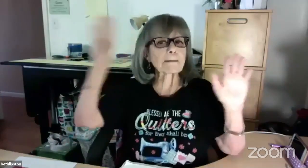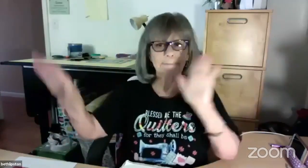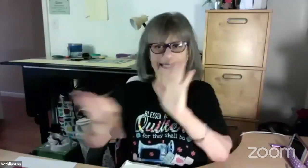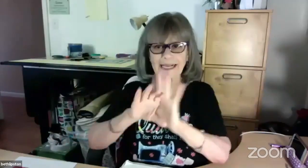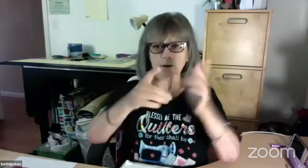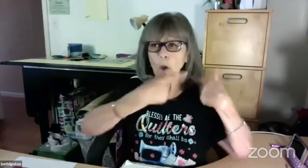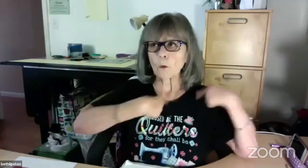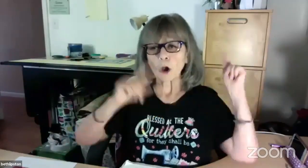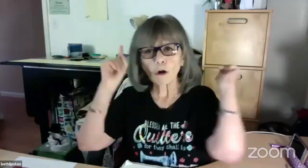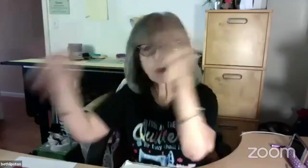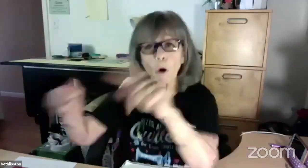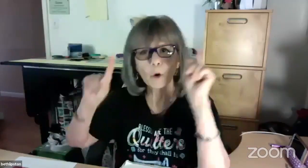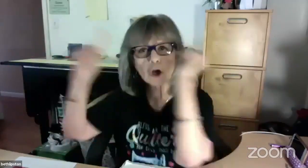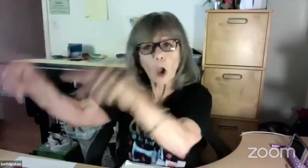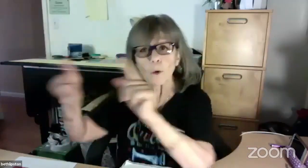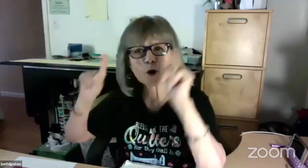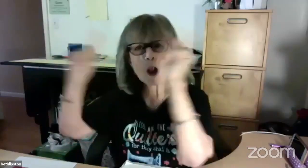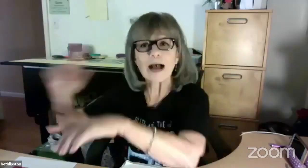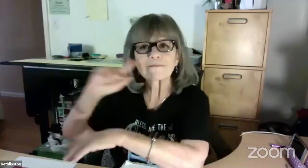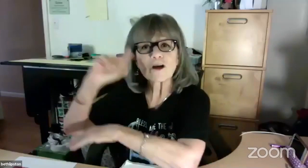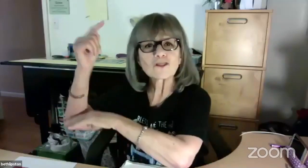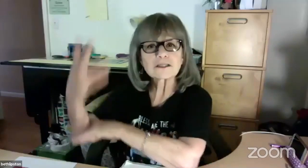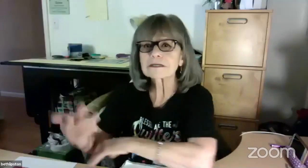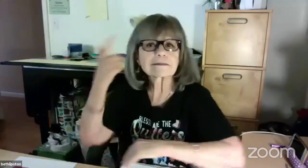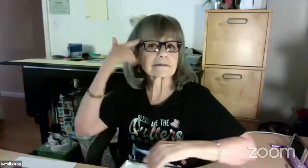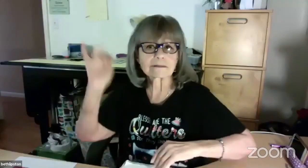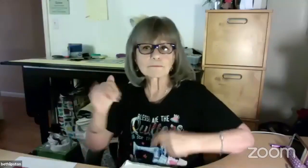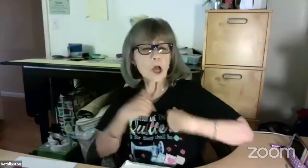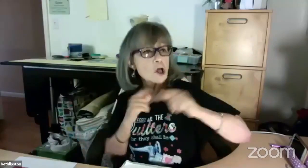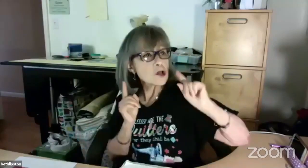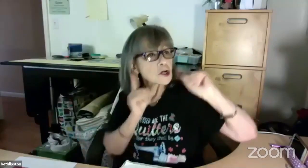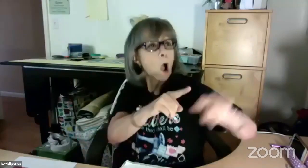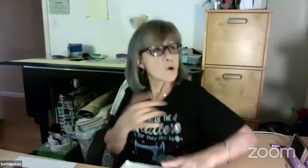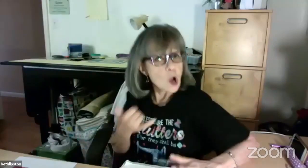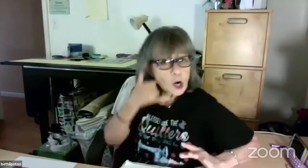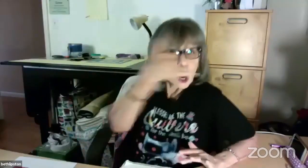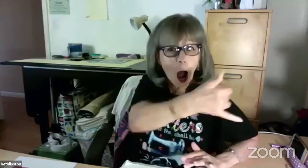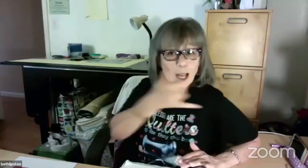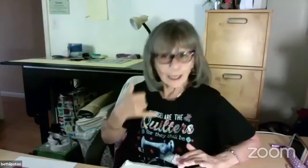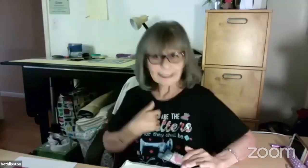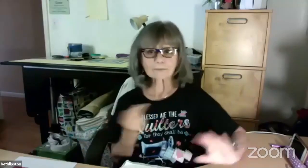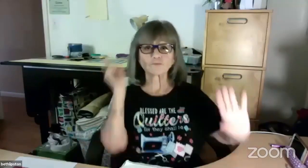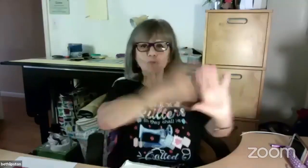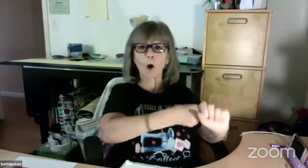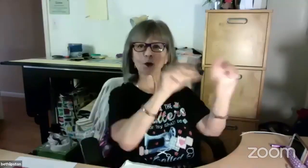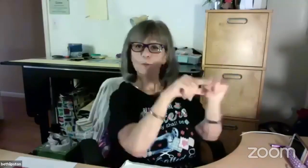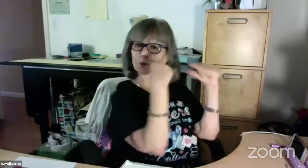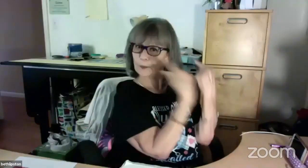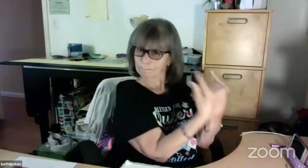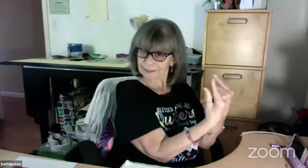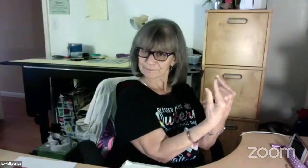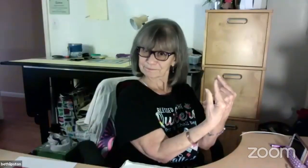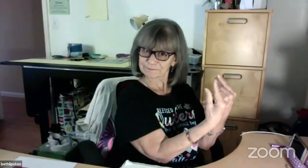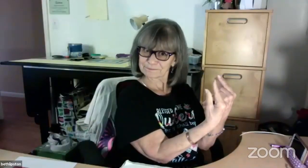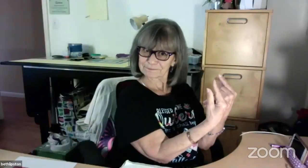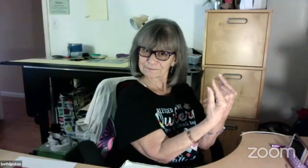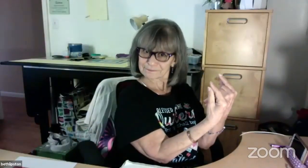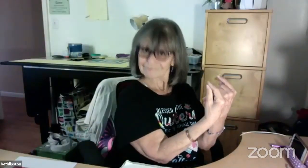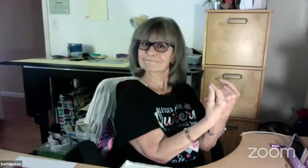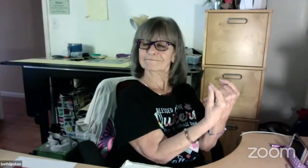one. It's the same idea as individuals coming into DHHSC. In